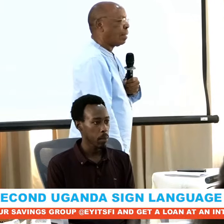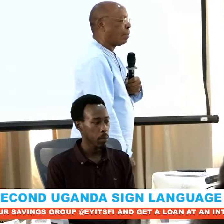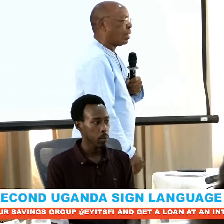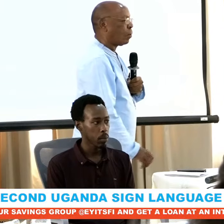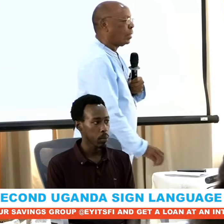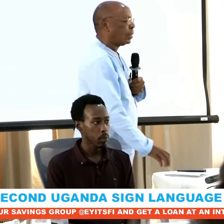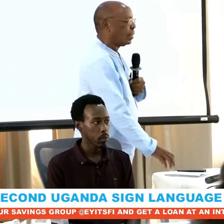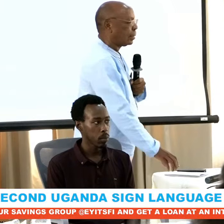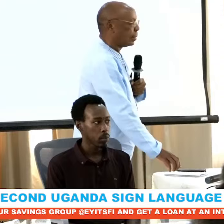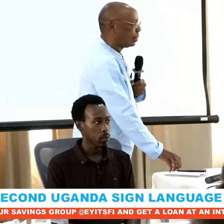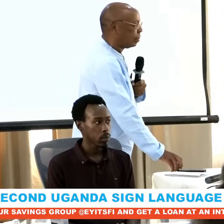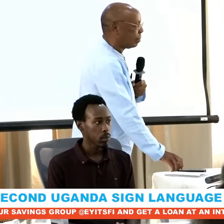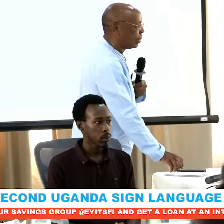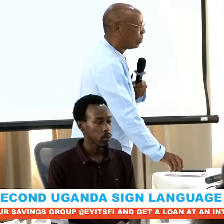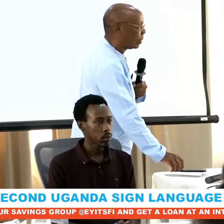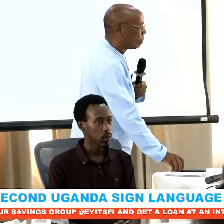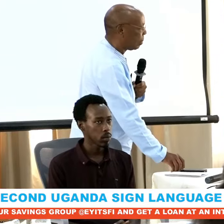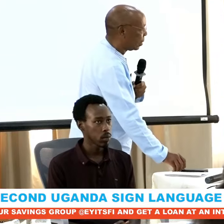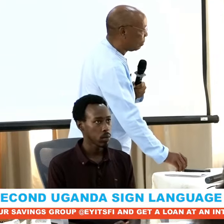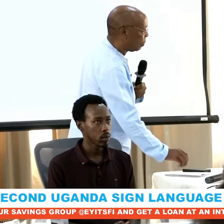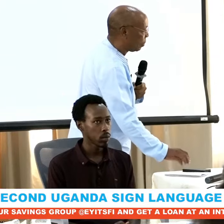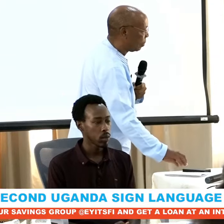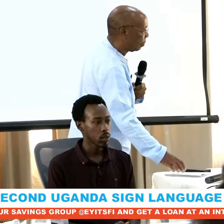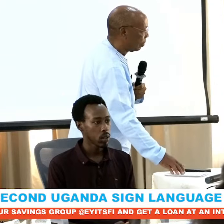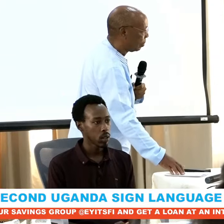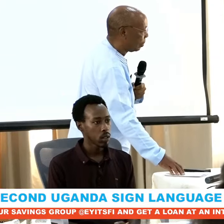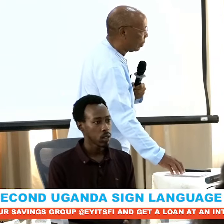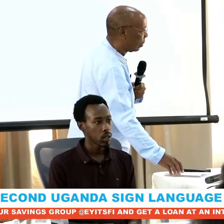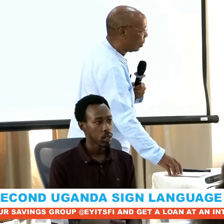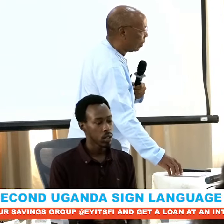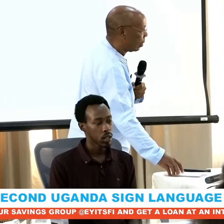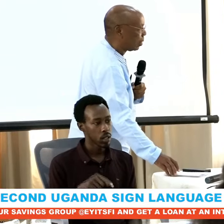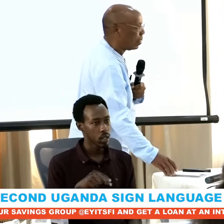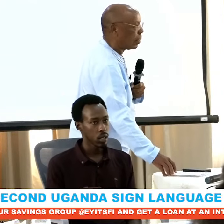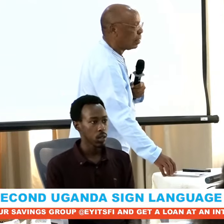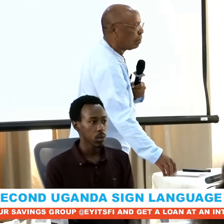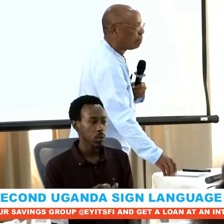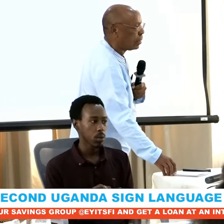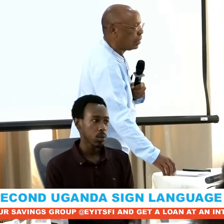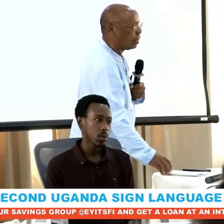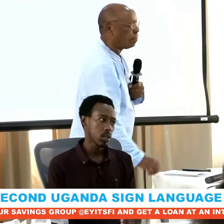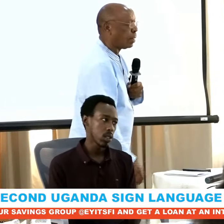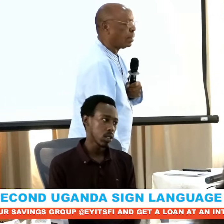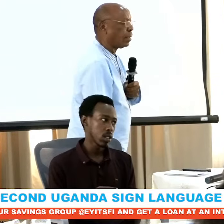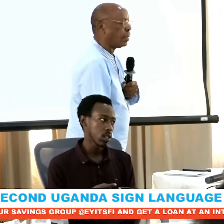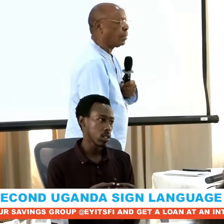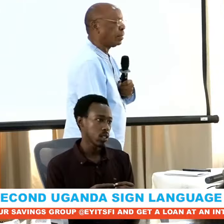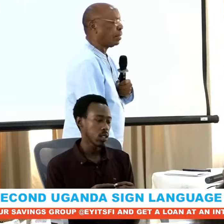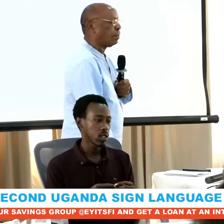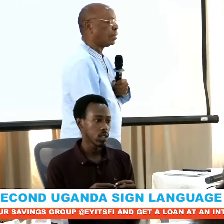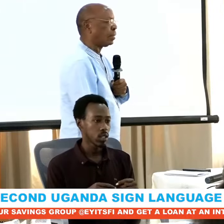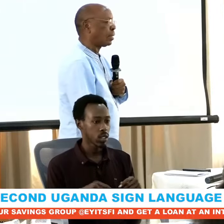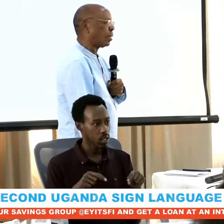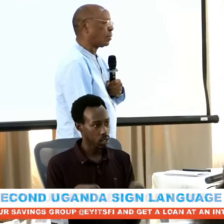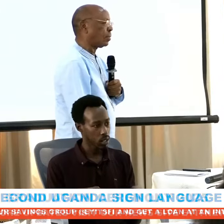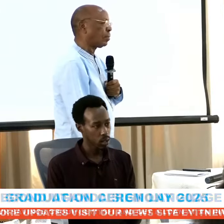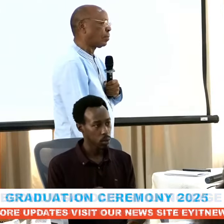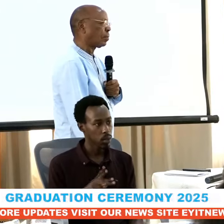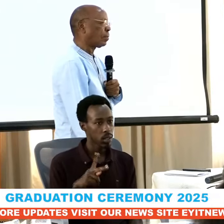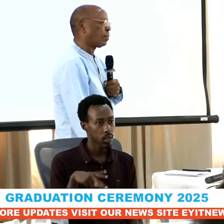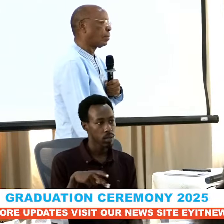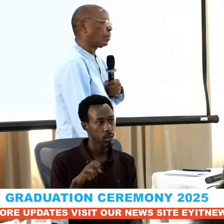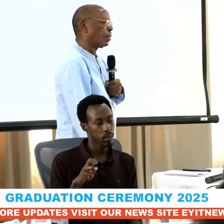It may appear a coincidence, but it was purposeful in inviting them and engaging them in this discussion.